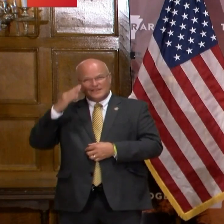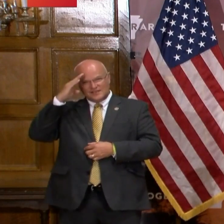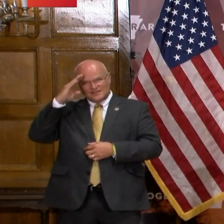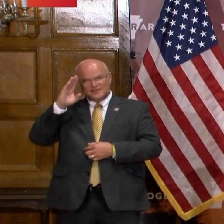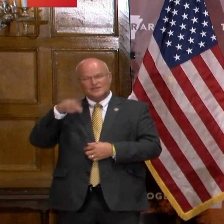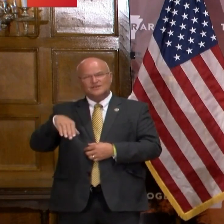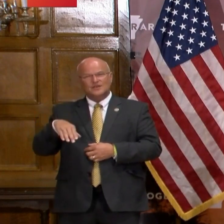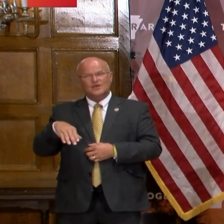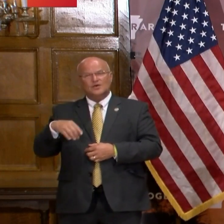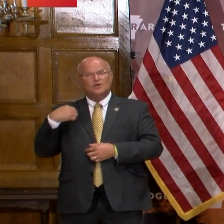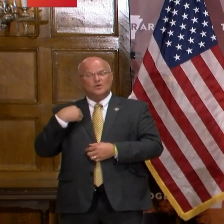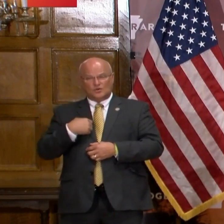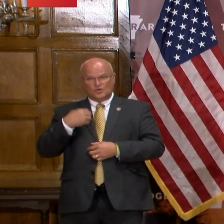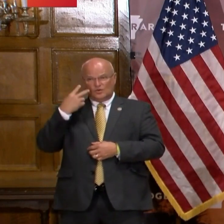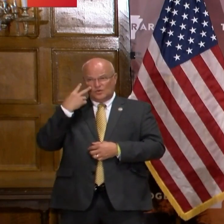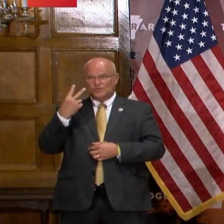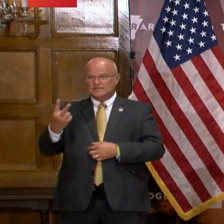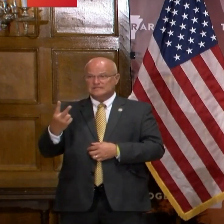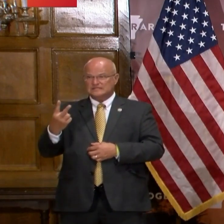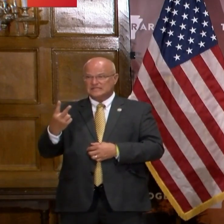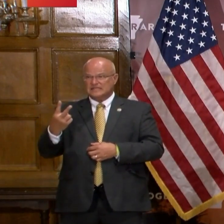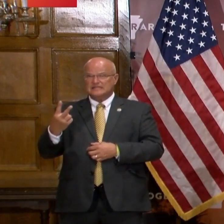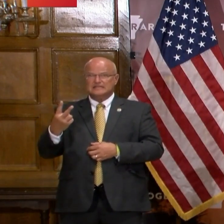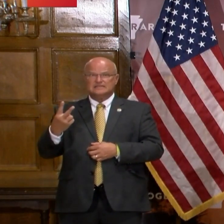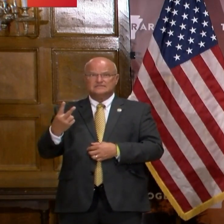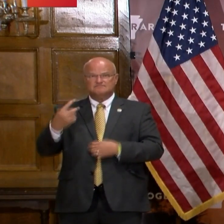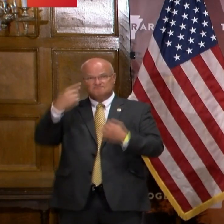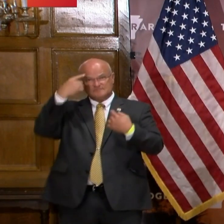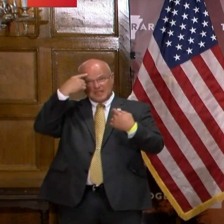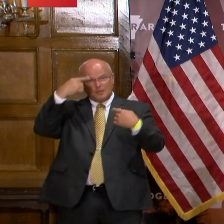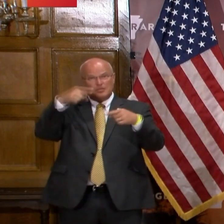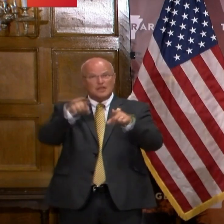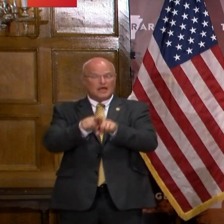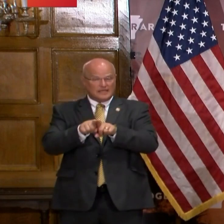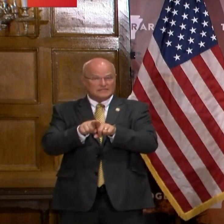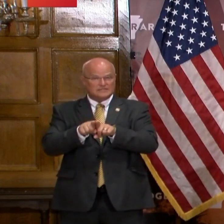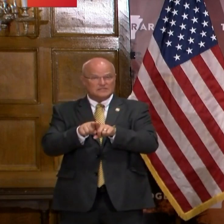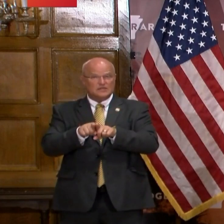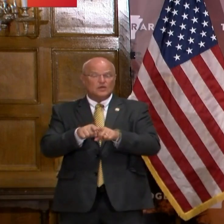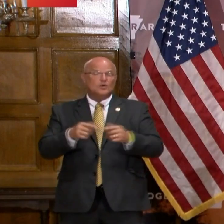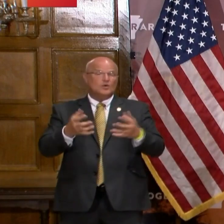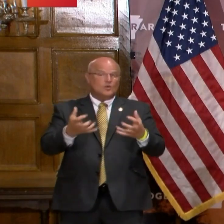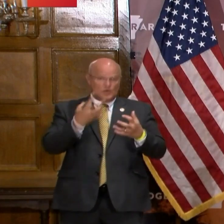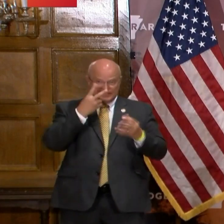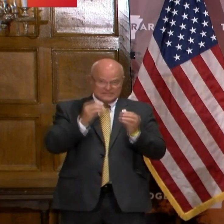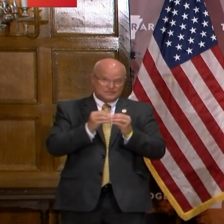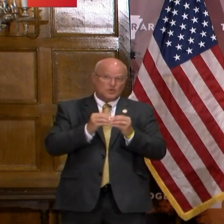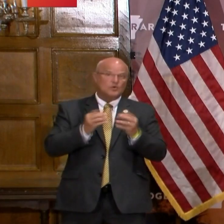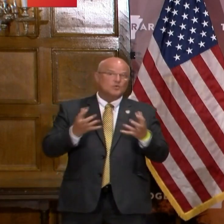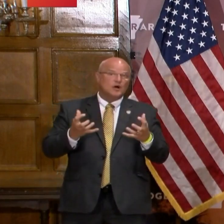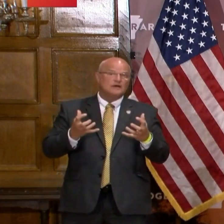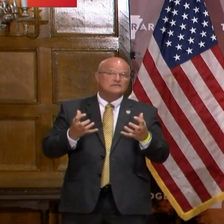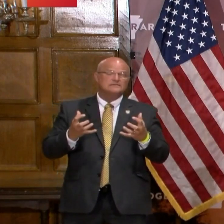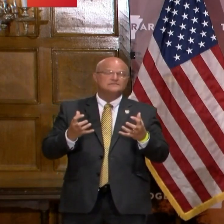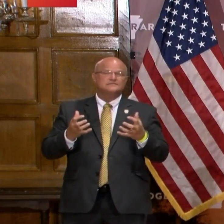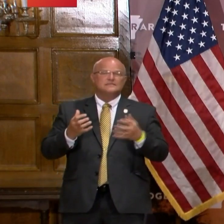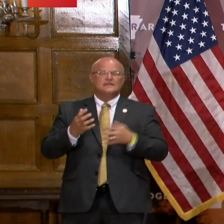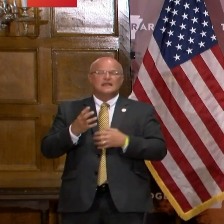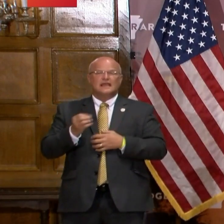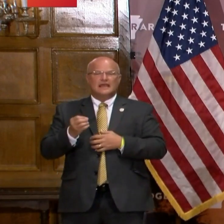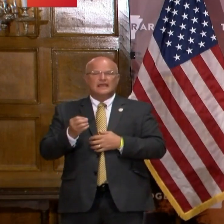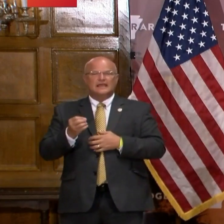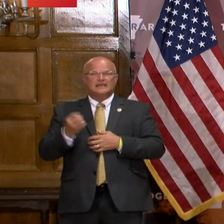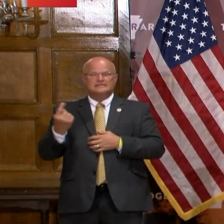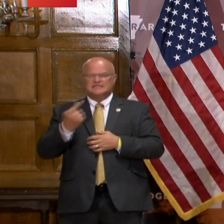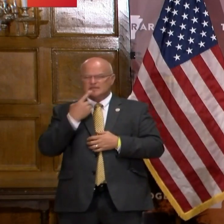know, we see great levels of compliance. We would like to see more. And, you